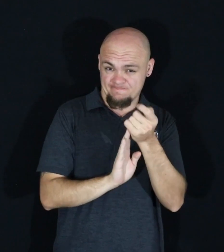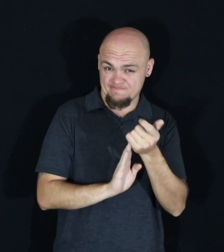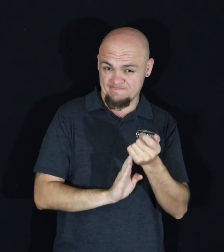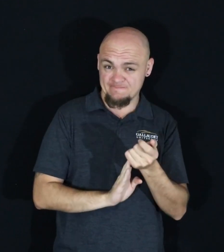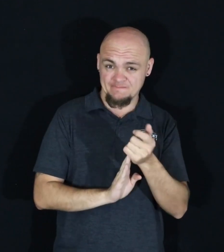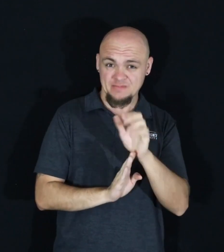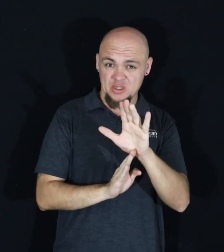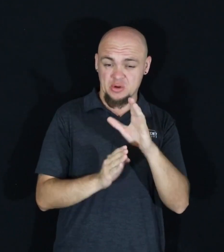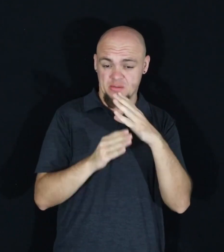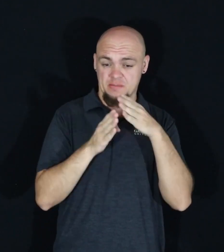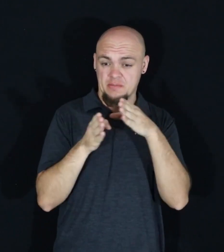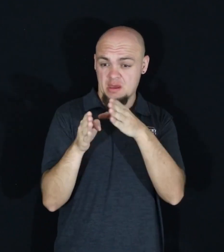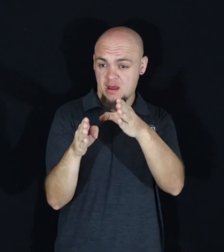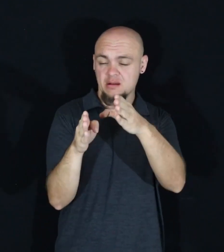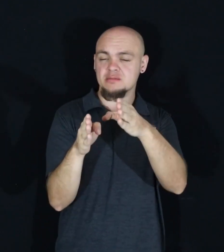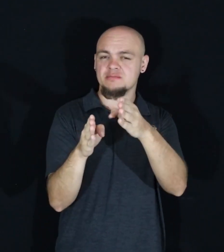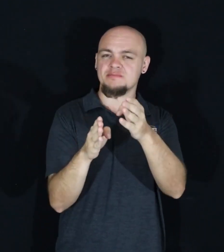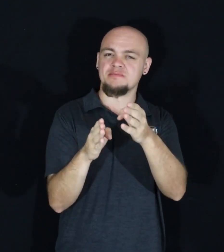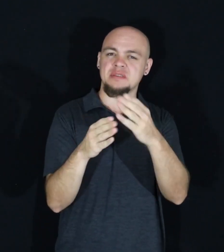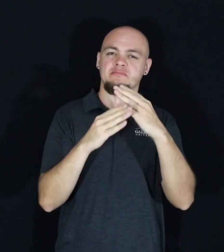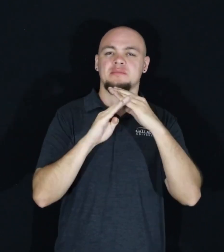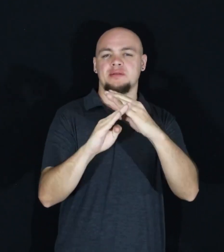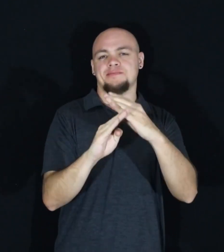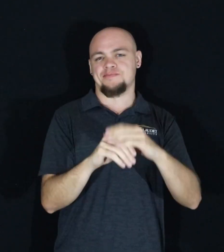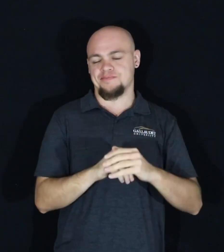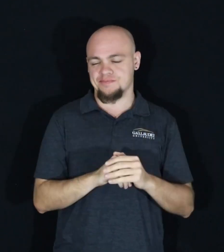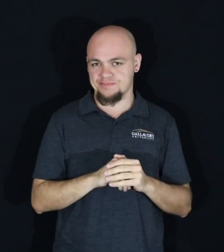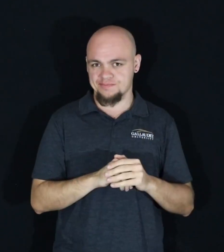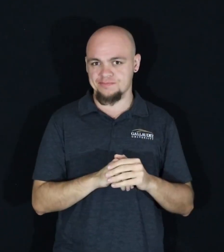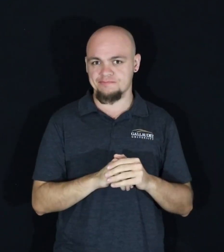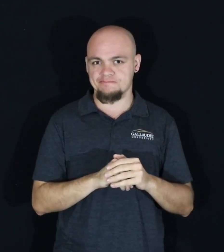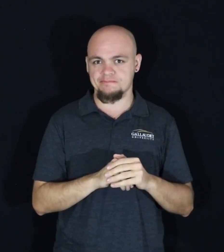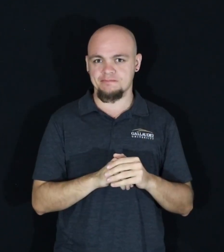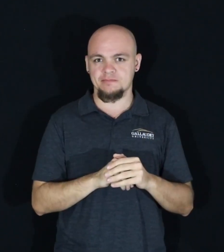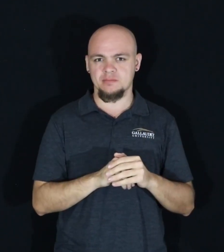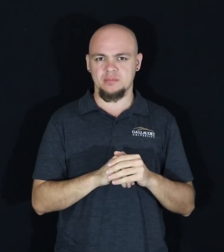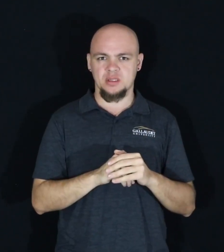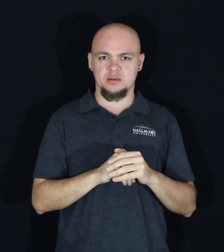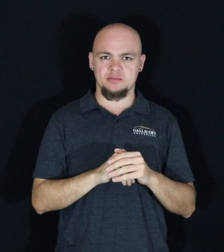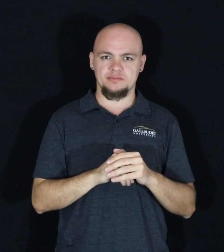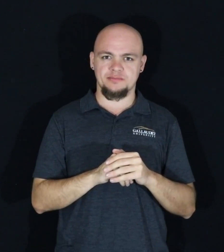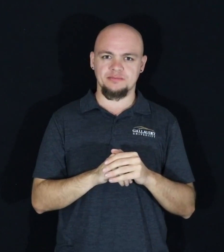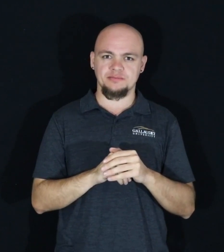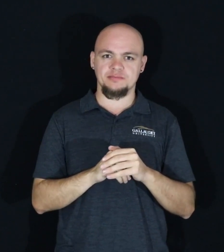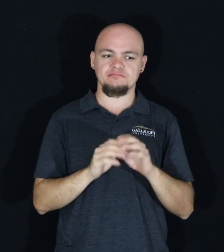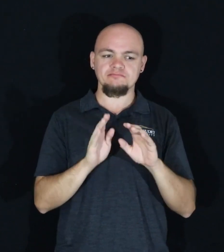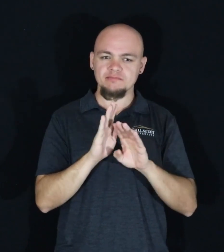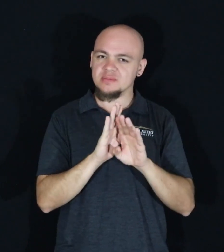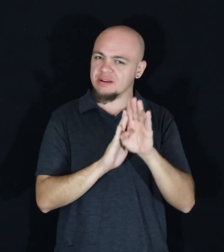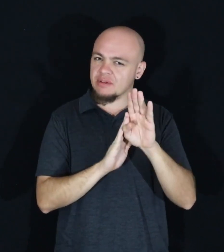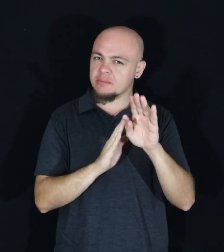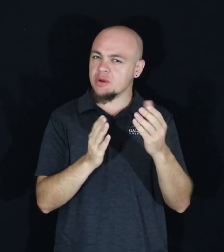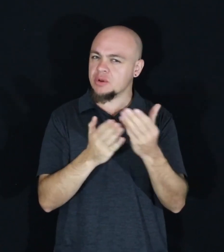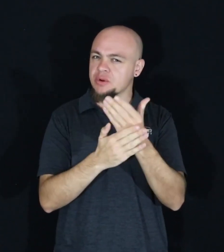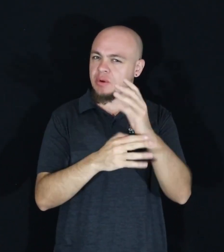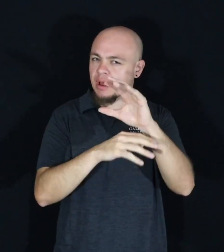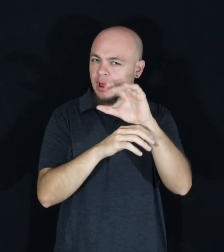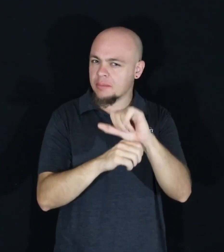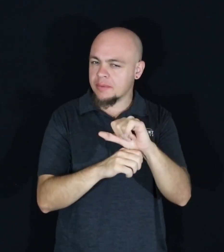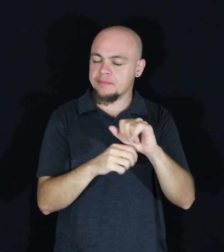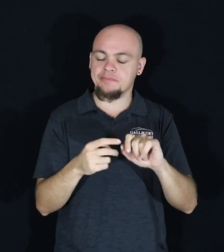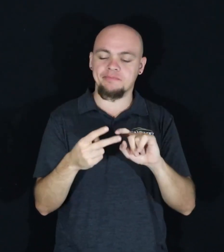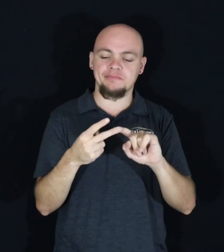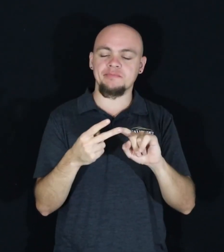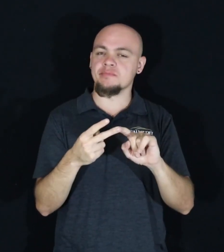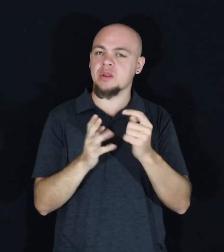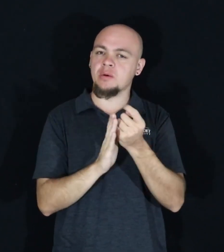your path. Well, how long will it take you to form a new habit or get